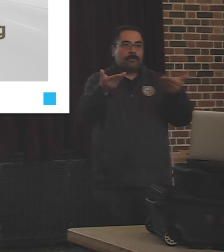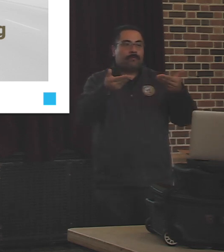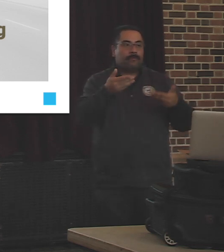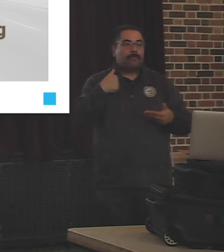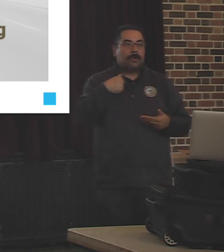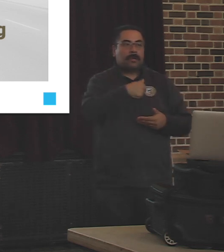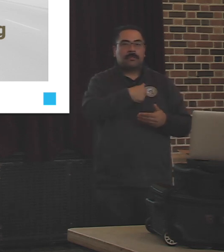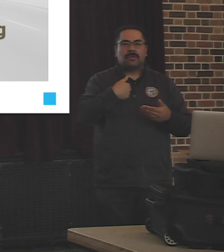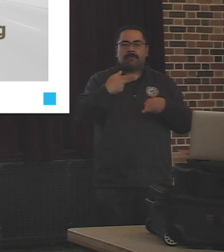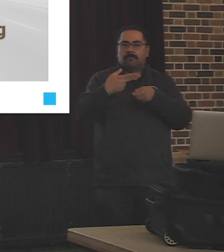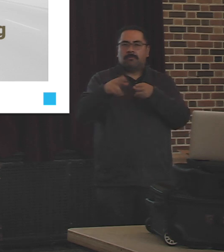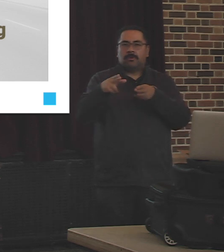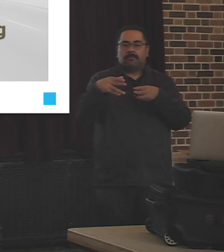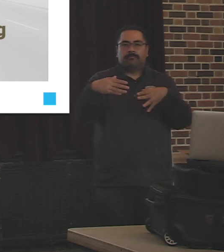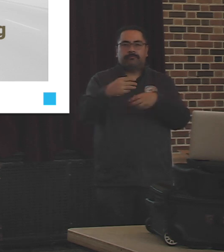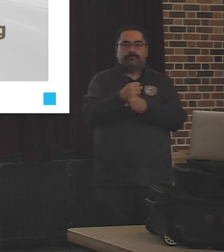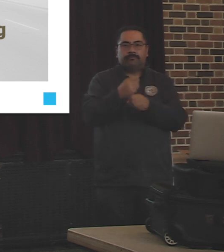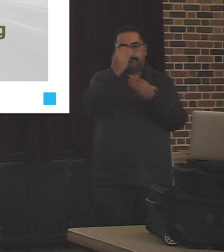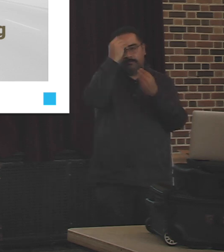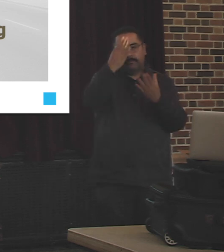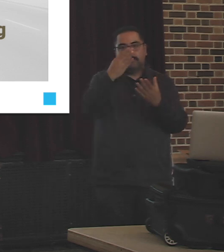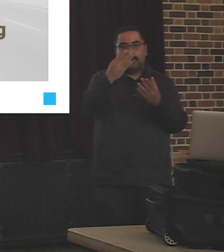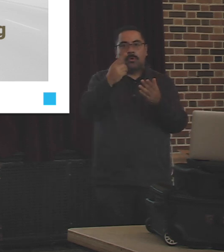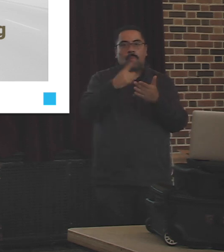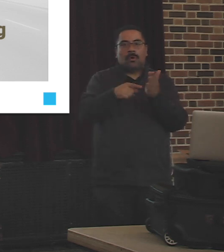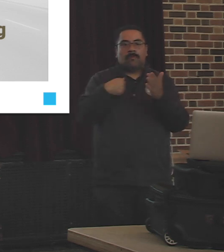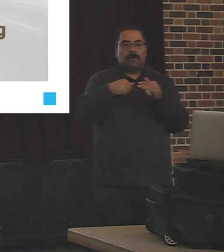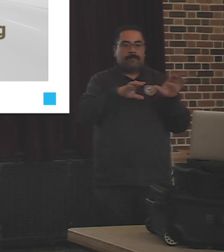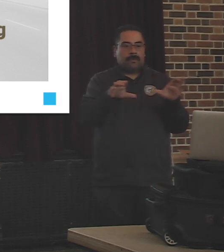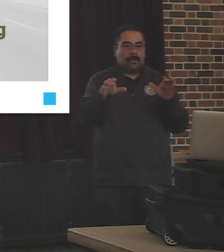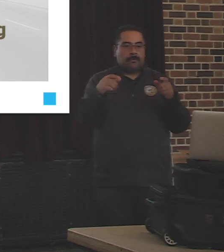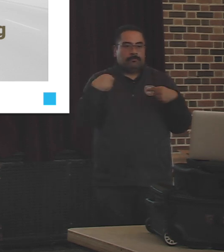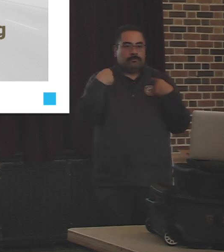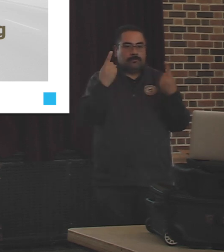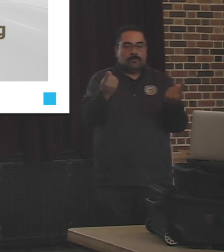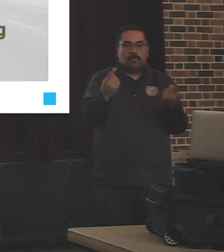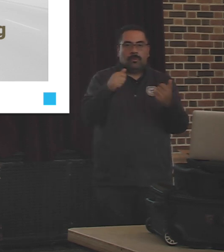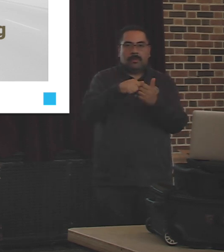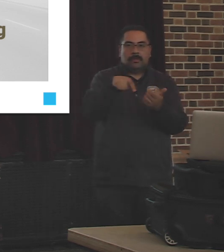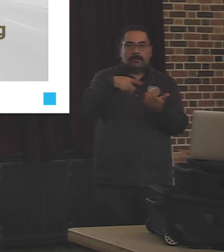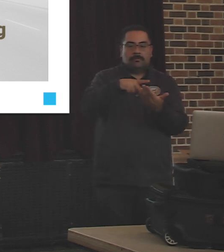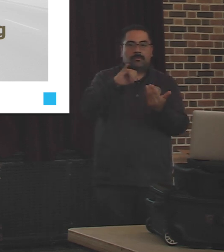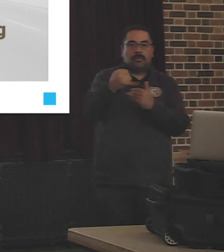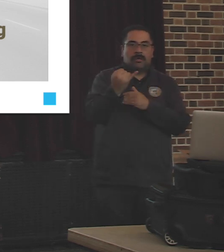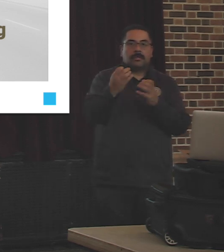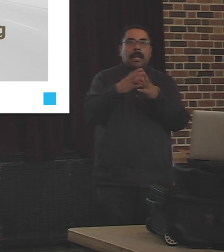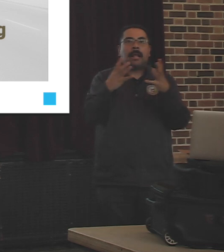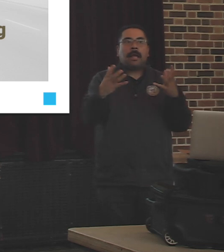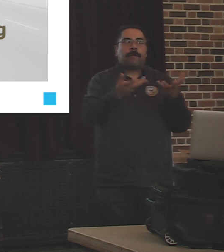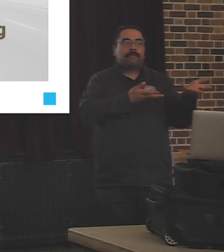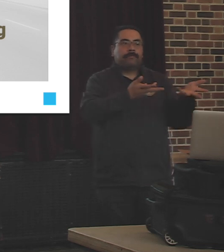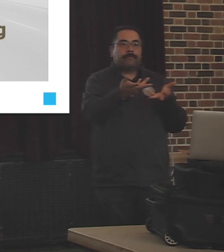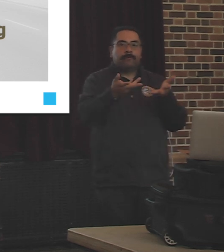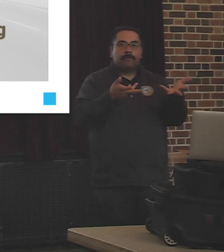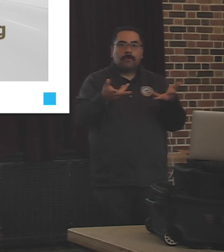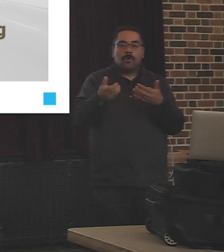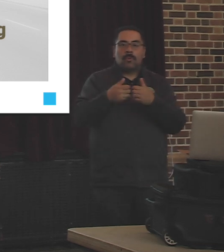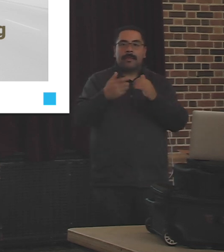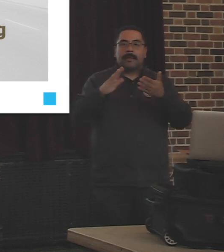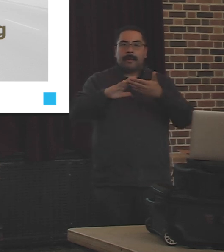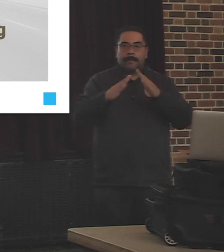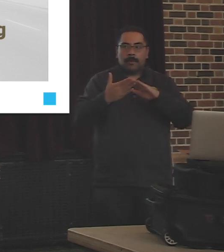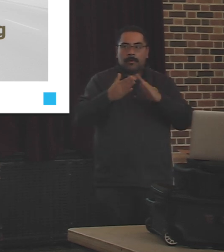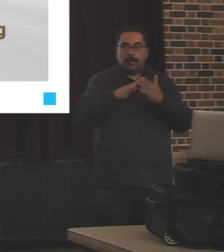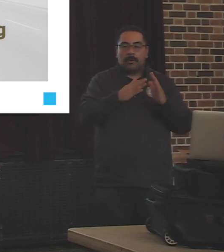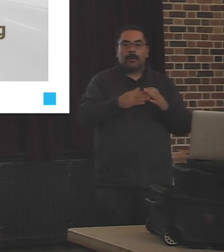give a brief update of what we've done to date on the project. We've had a lot of conversations with community. We've